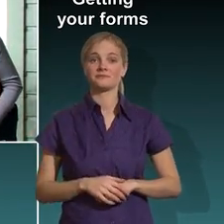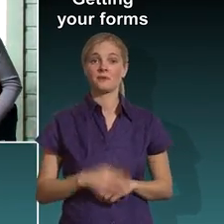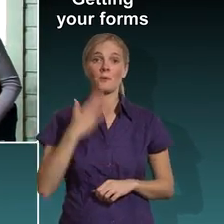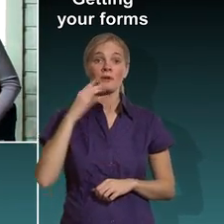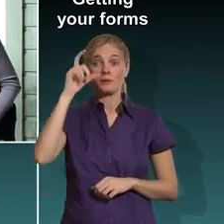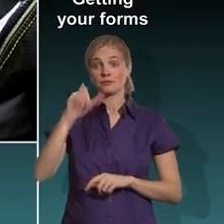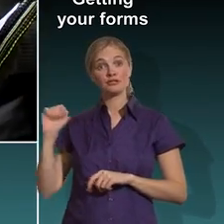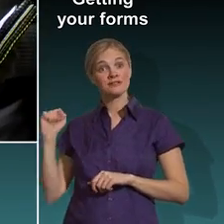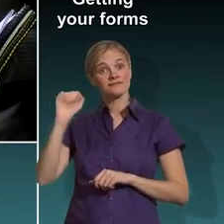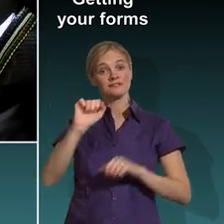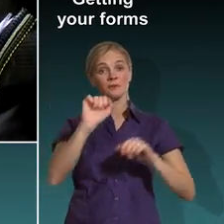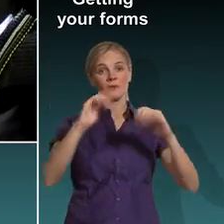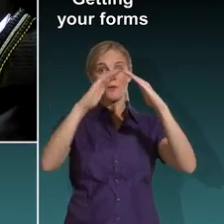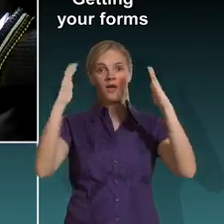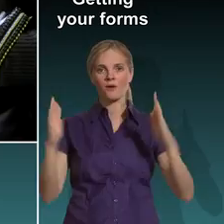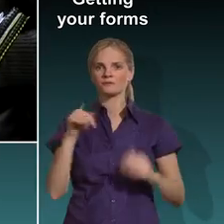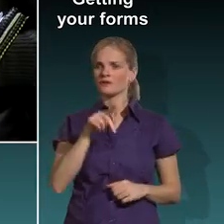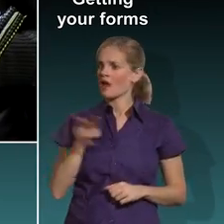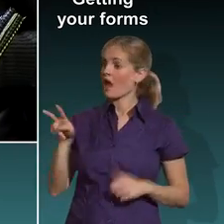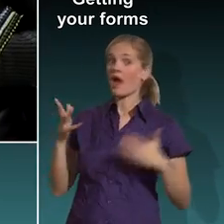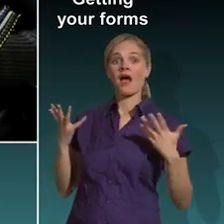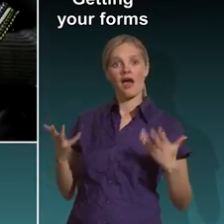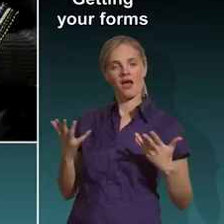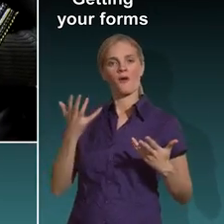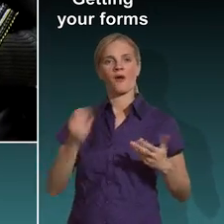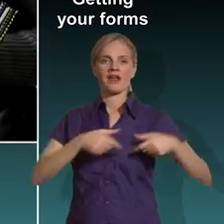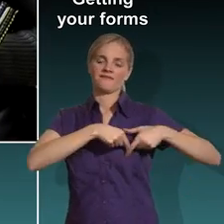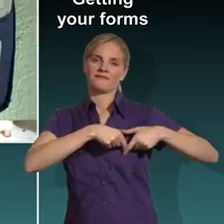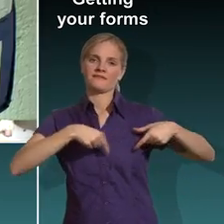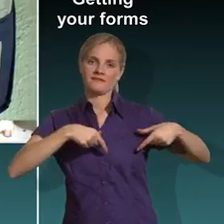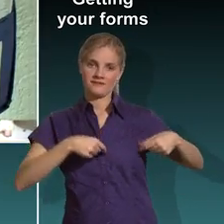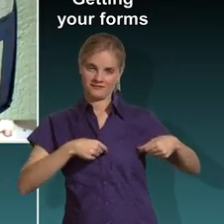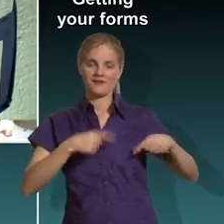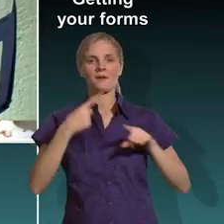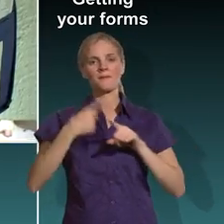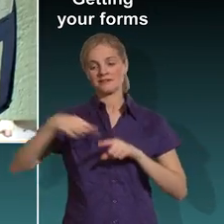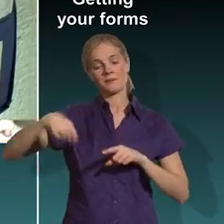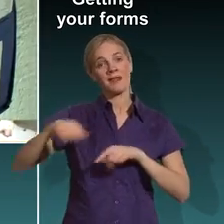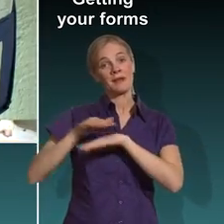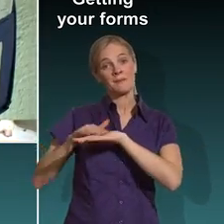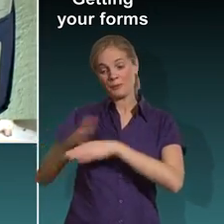home, they are identifiable by an ID badge and a blue bag.